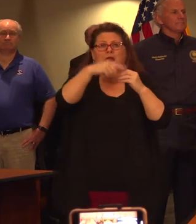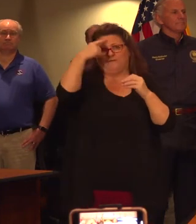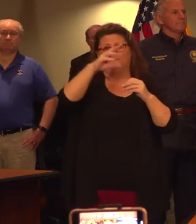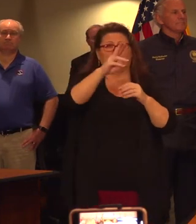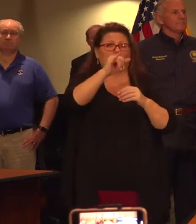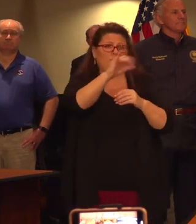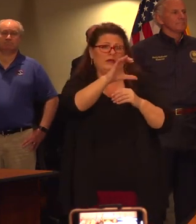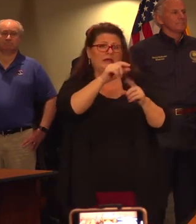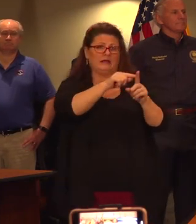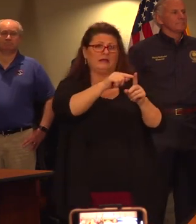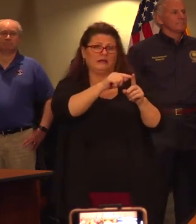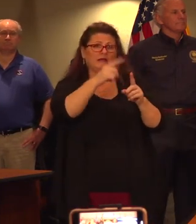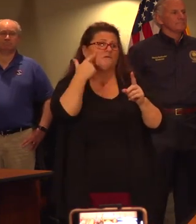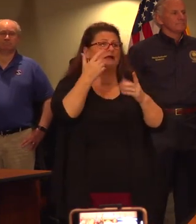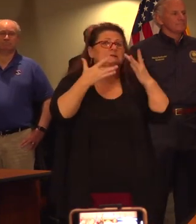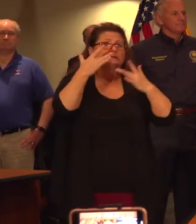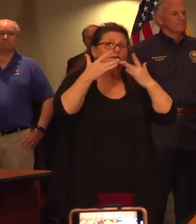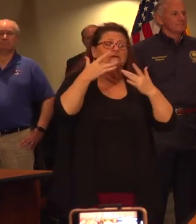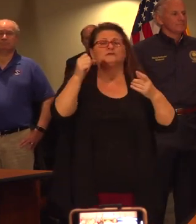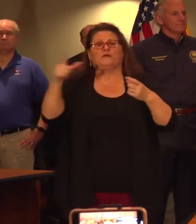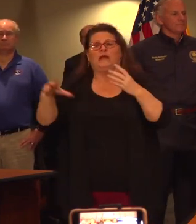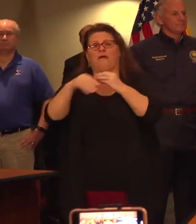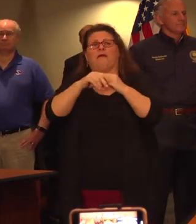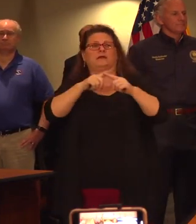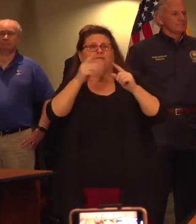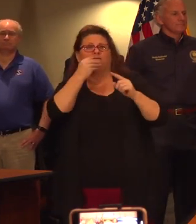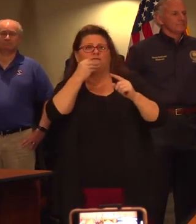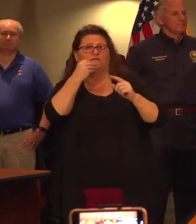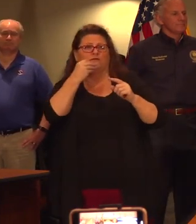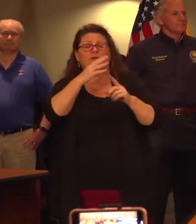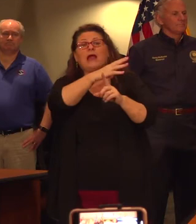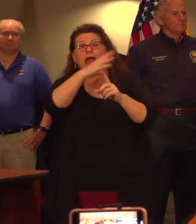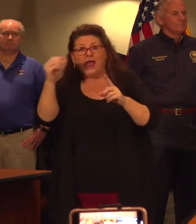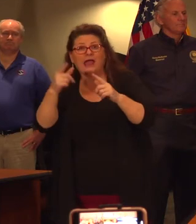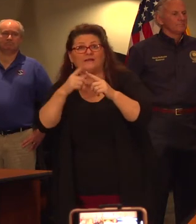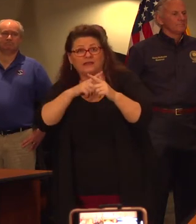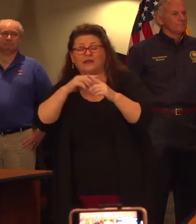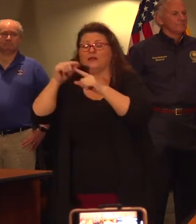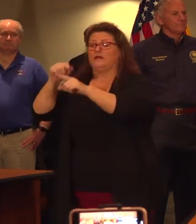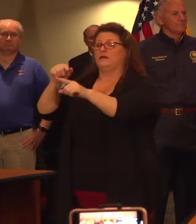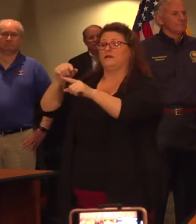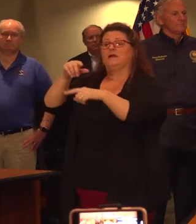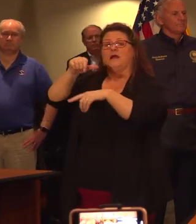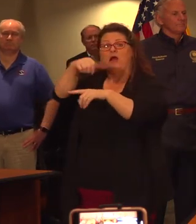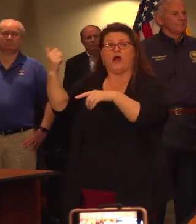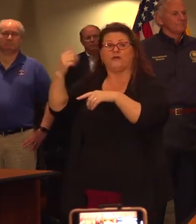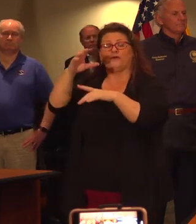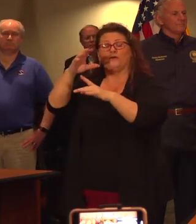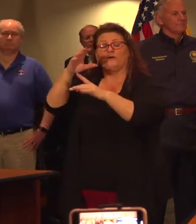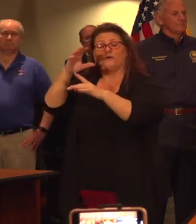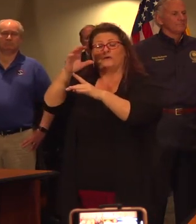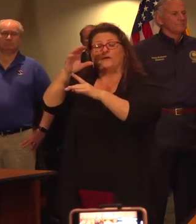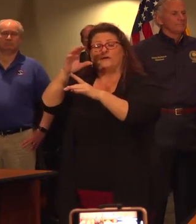product shortages. And we're partnering with environmental justice advocates to raise awareness and providing sneeze guards